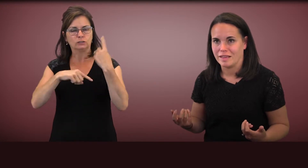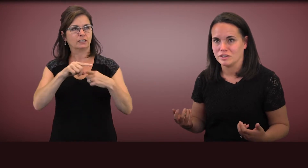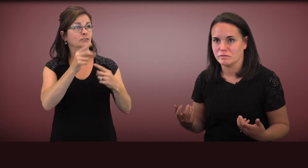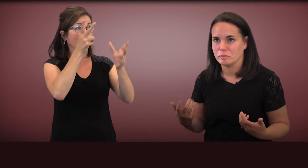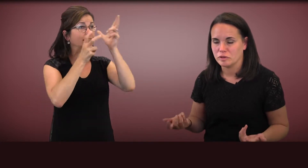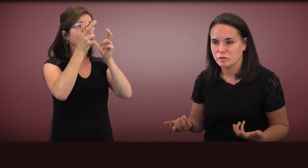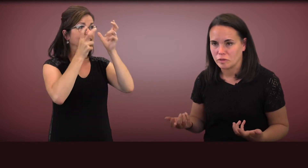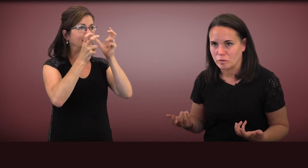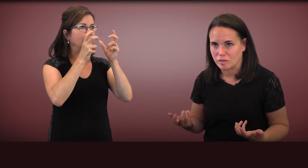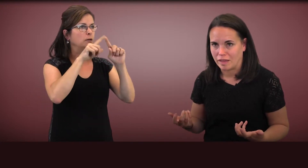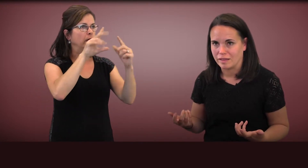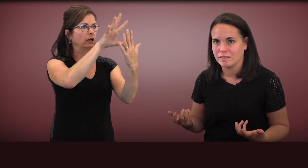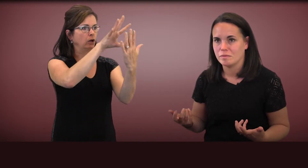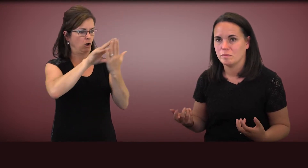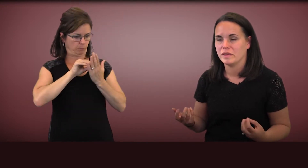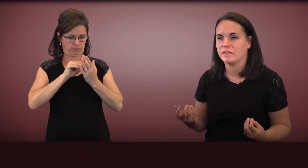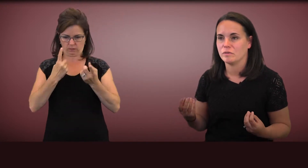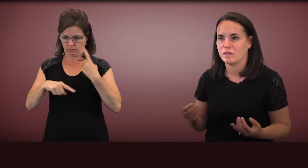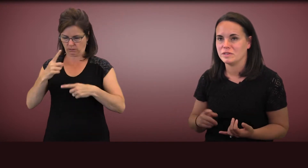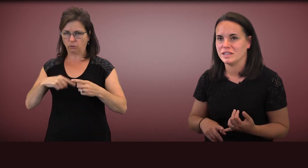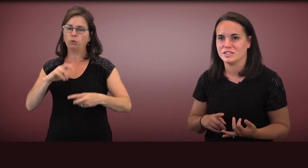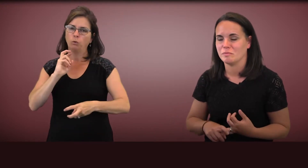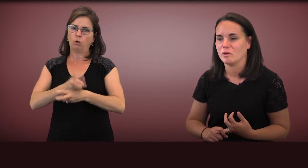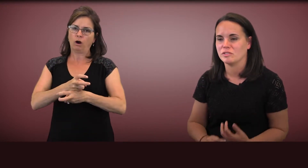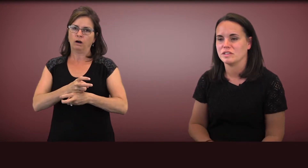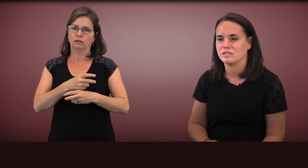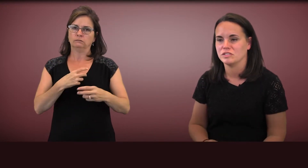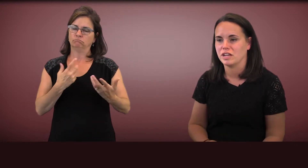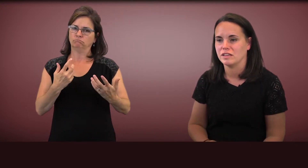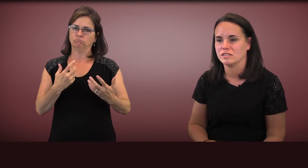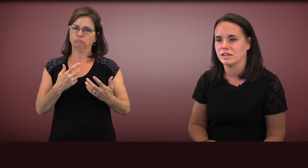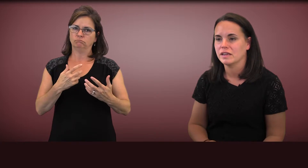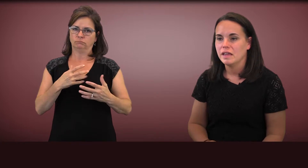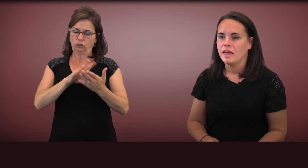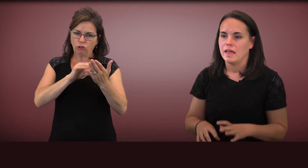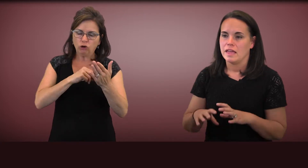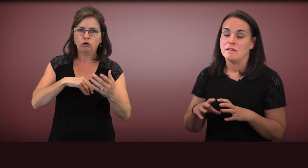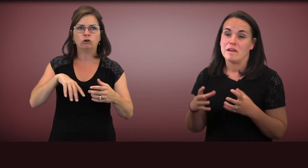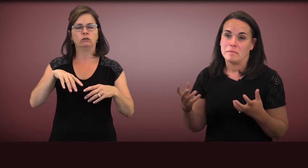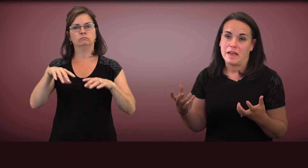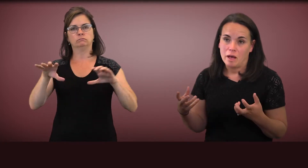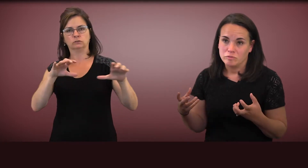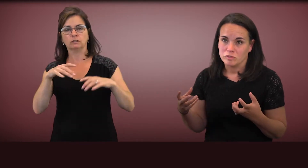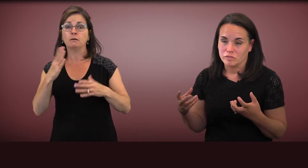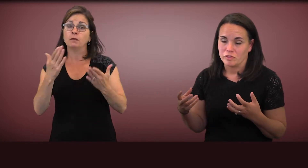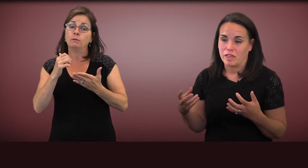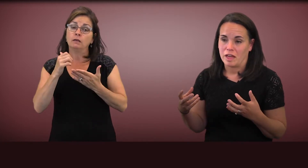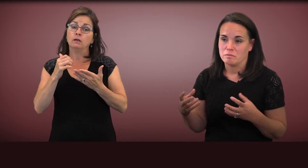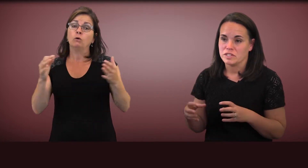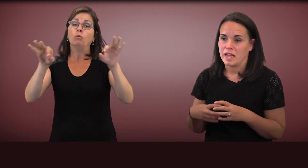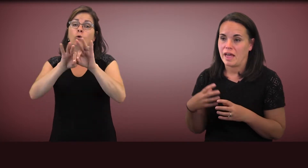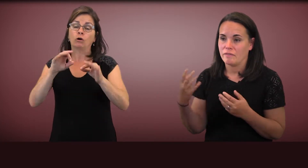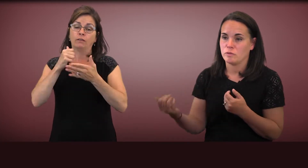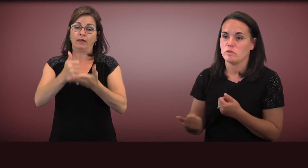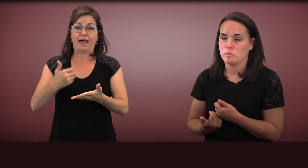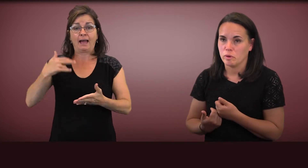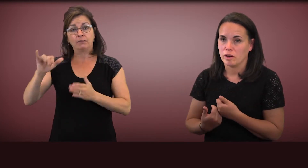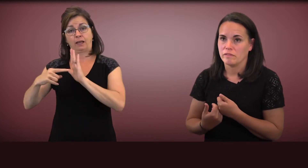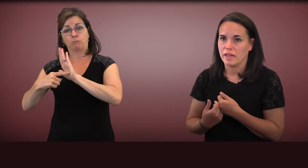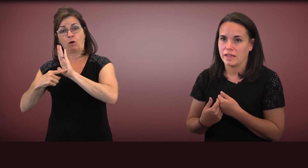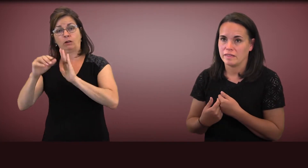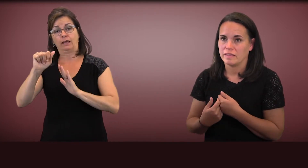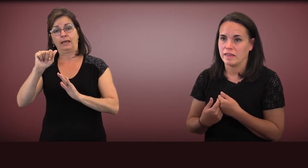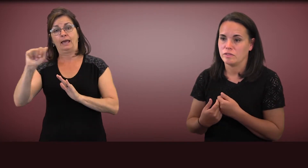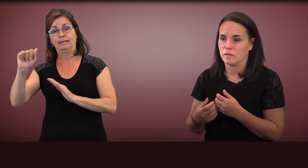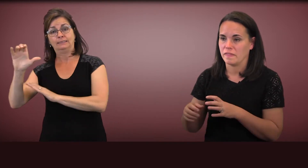signs and to reproduce those signs because those imitation and motor skills are challenging. it might be helpful for them to have some